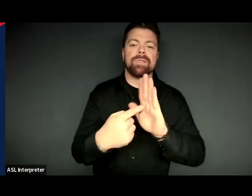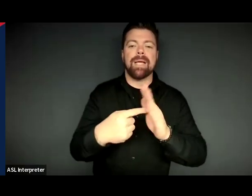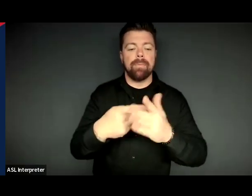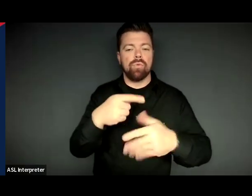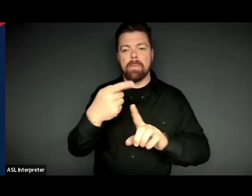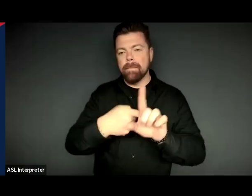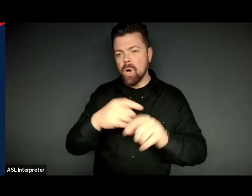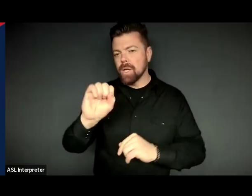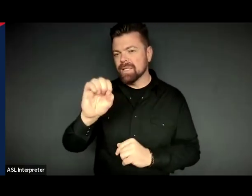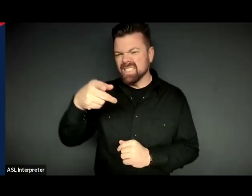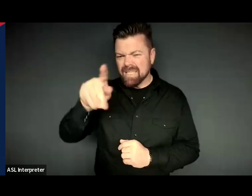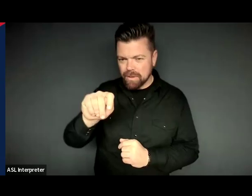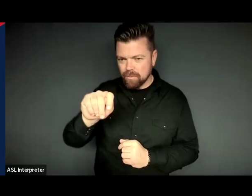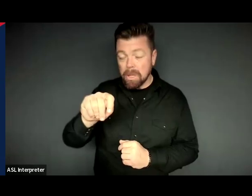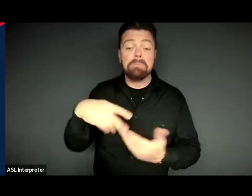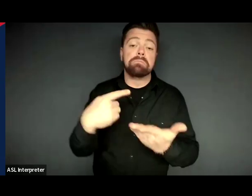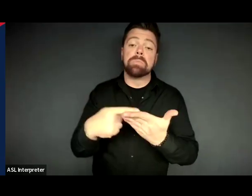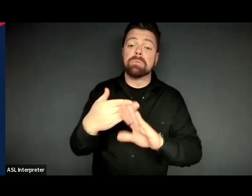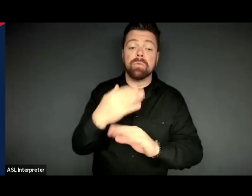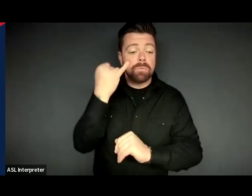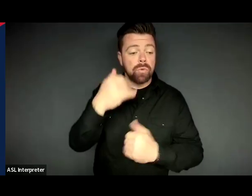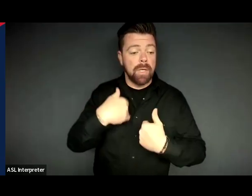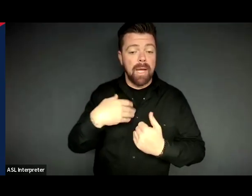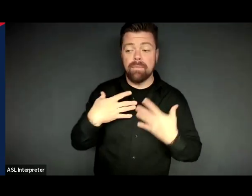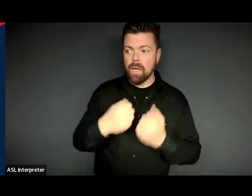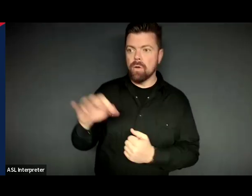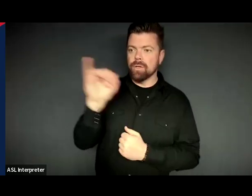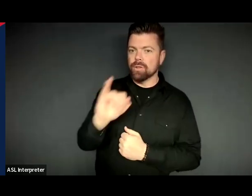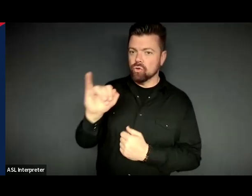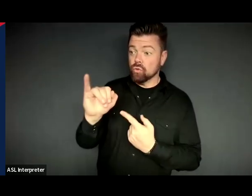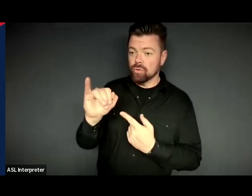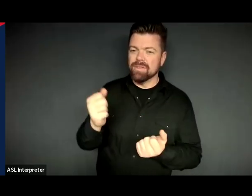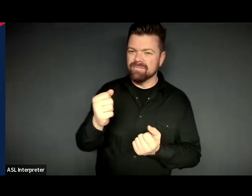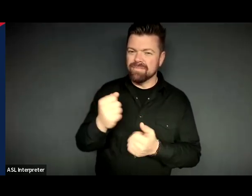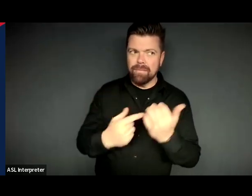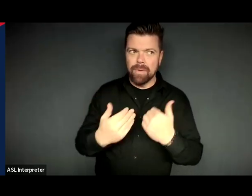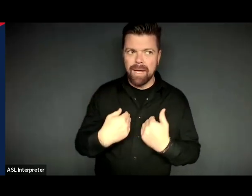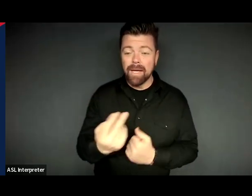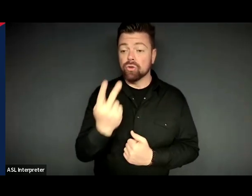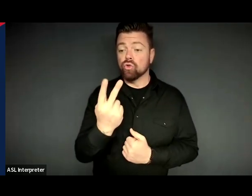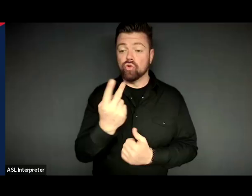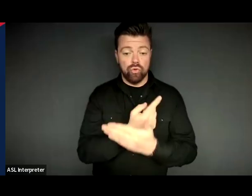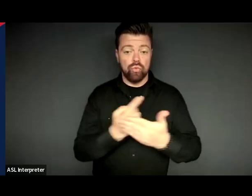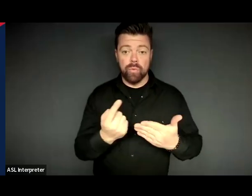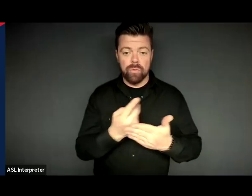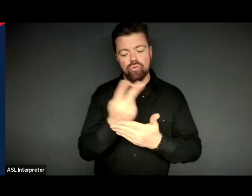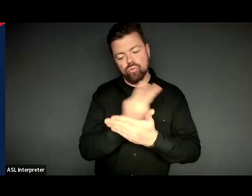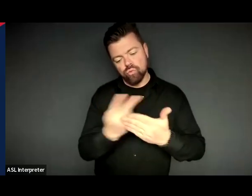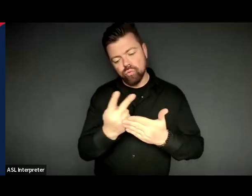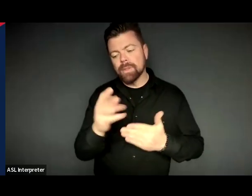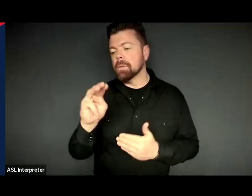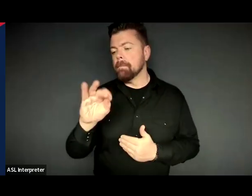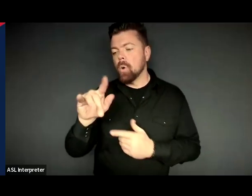talked about this before, if you have health insurance, almost everybody has 2 weeks of mobility training in